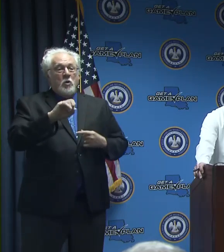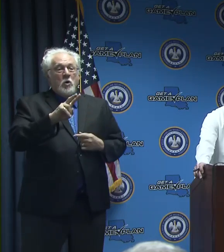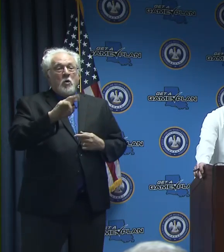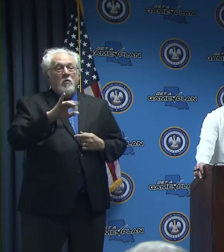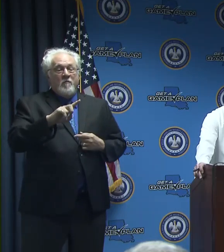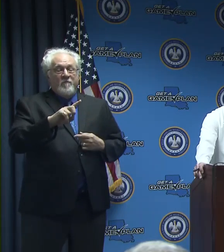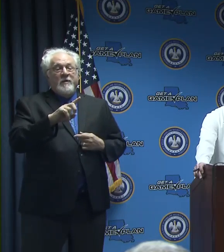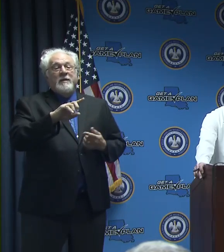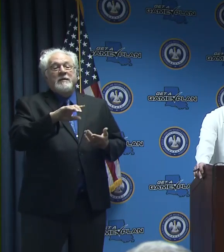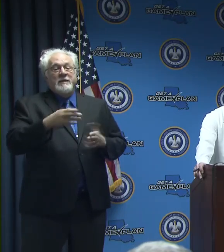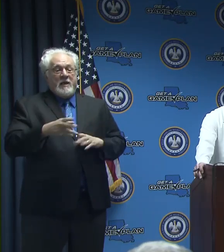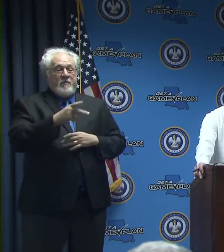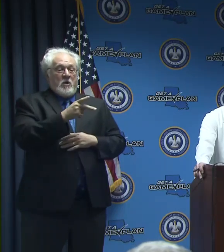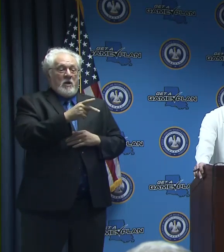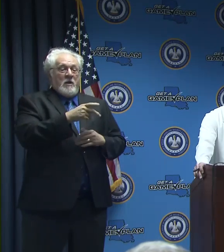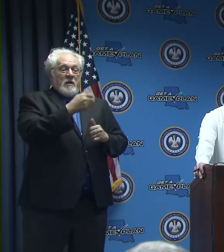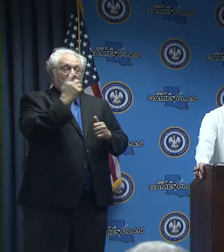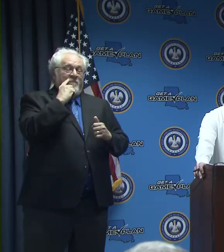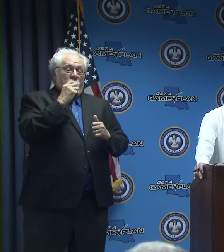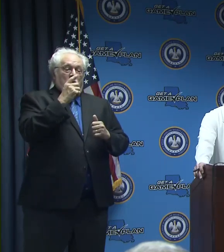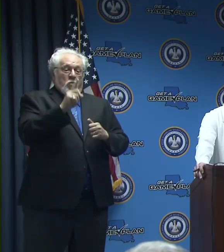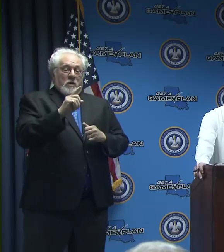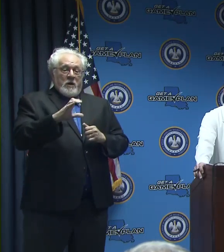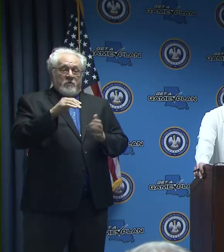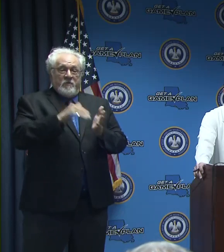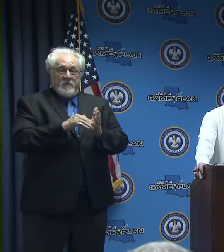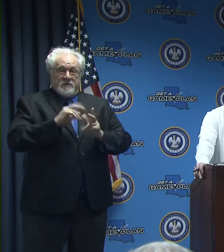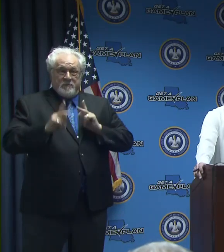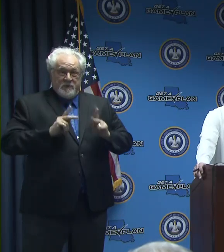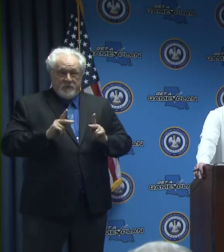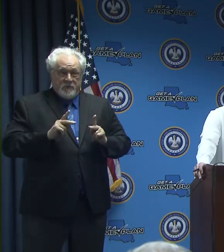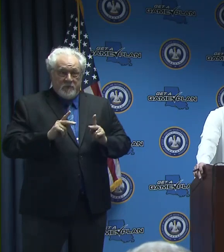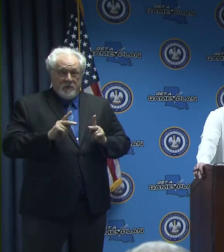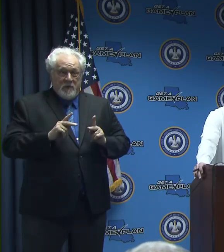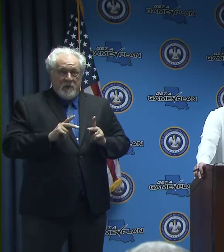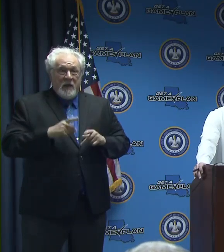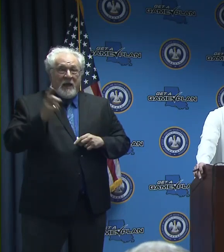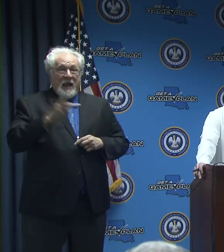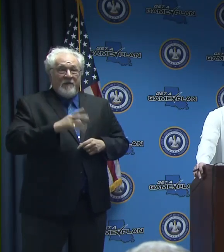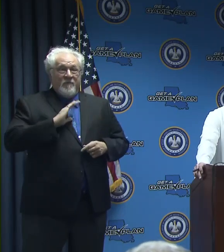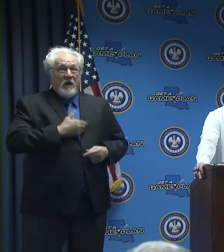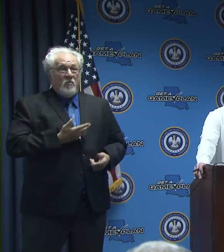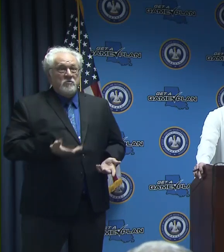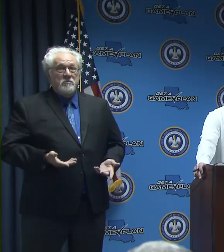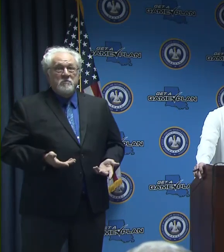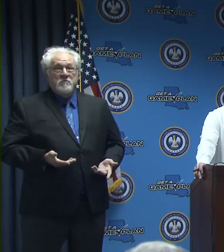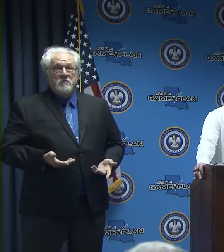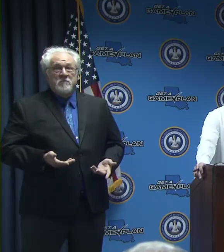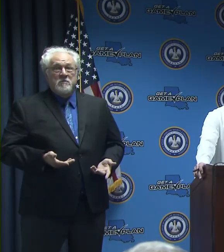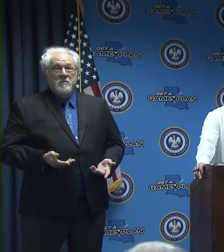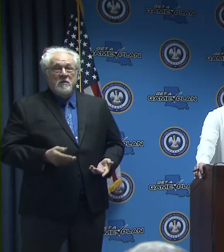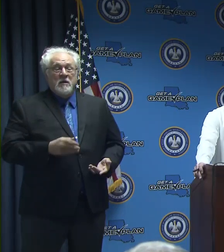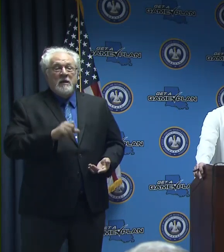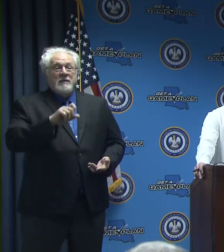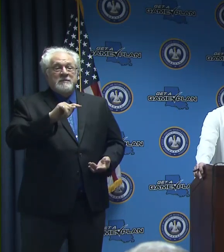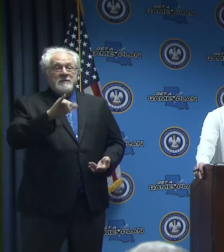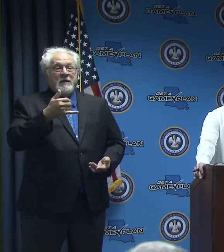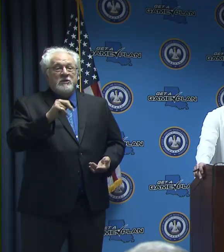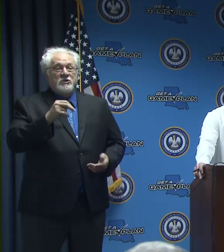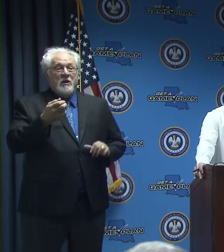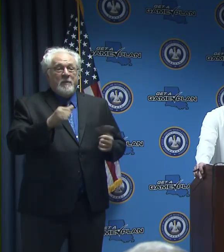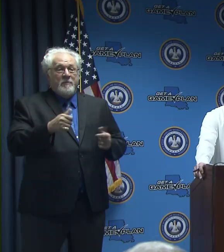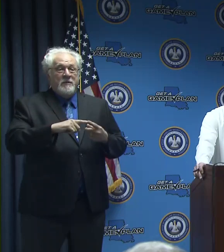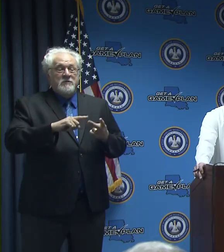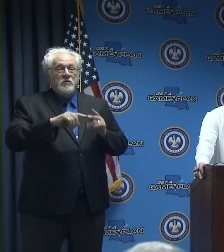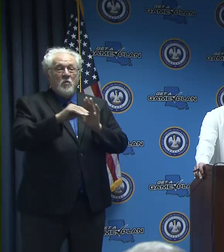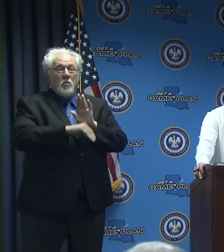per 100,000 residents. Half of those are our parishes. St. John the Baptist, Orleans